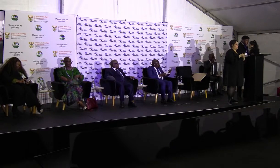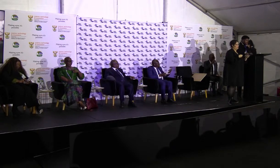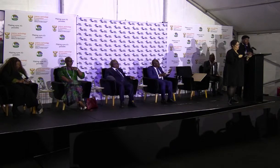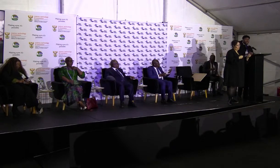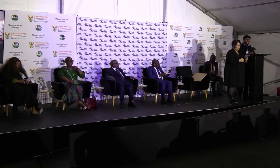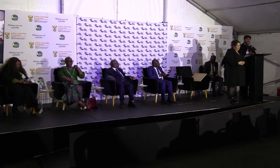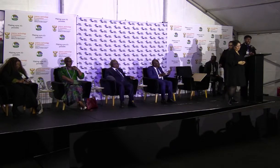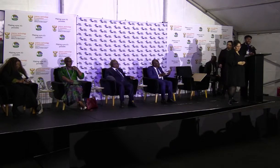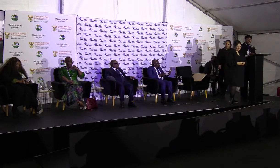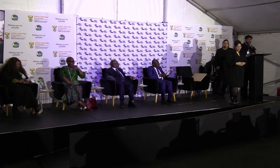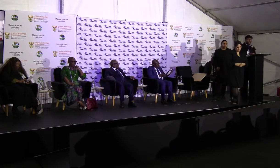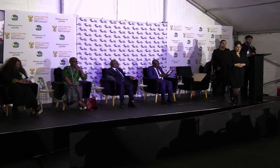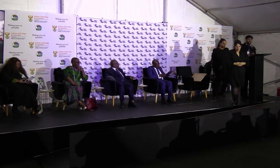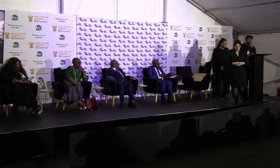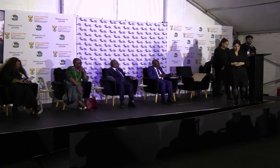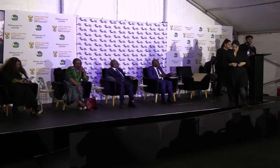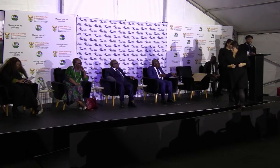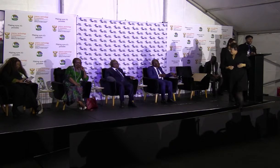Thank you, DJ.